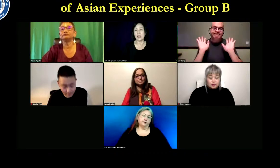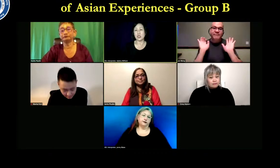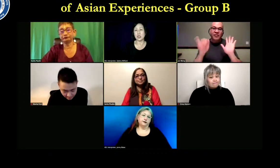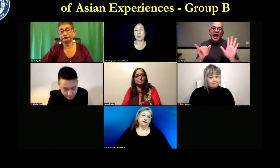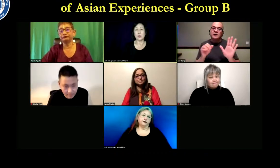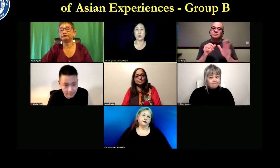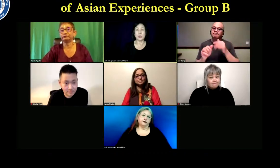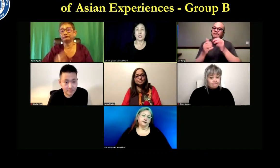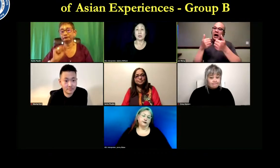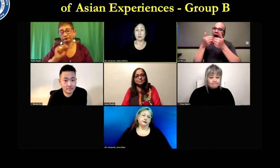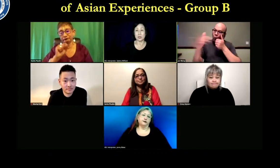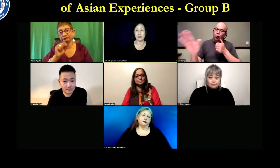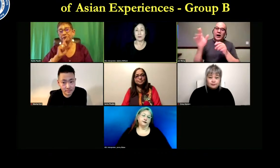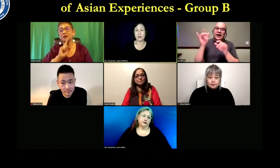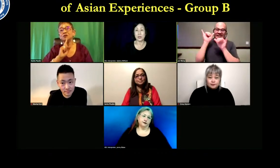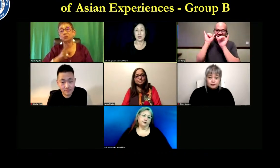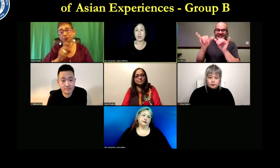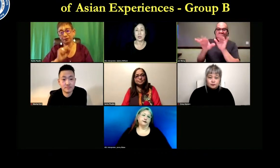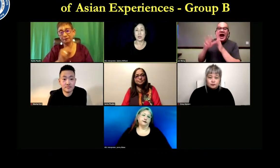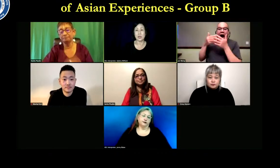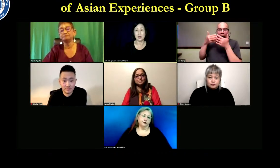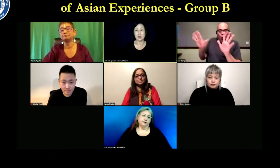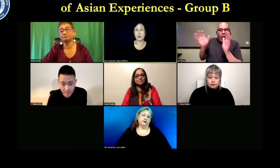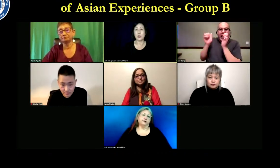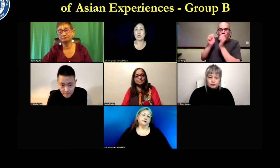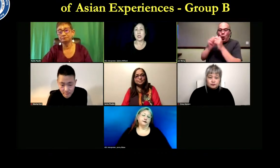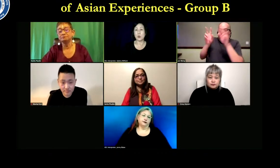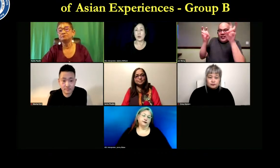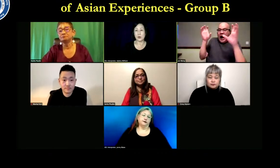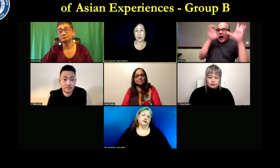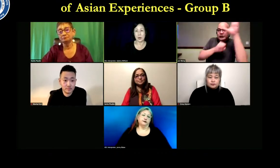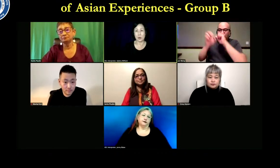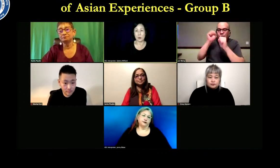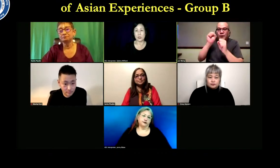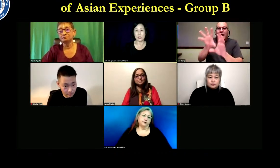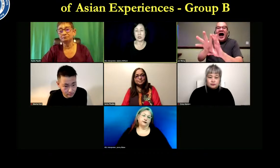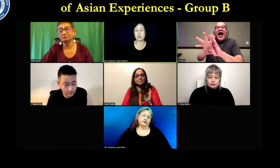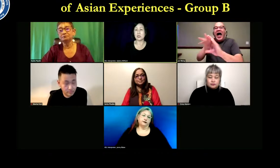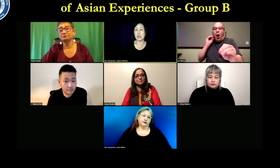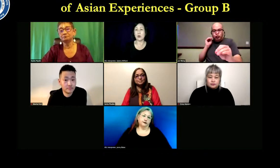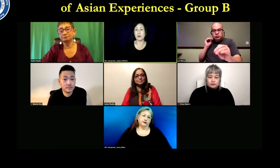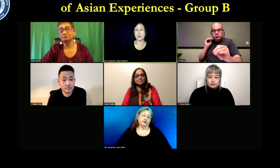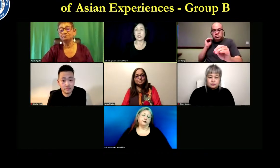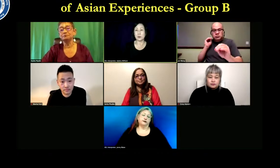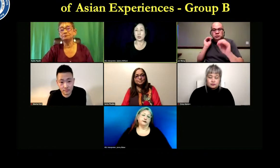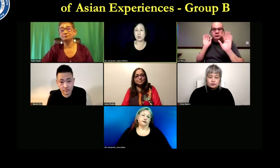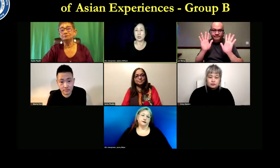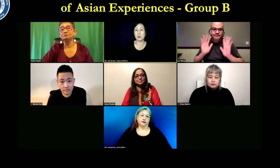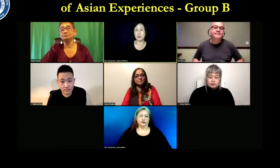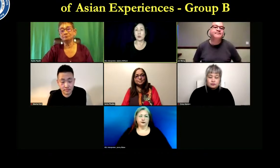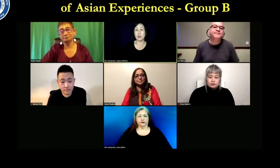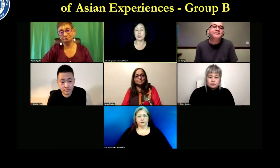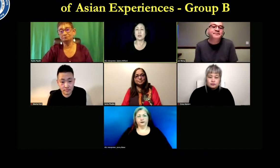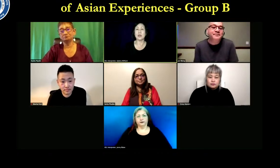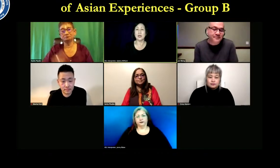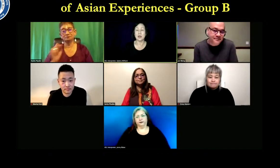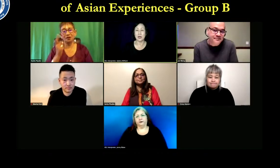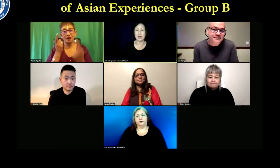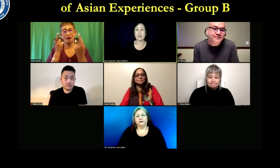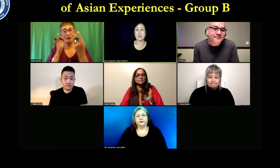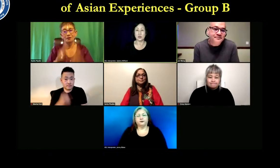the allyship would be killed. So we want to stay away from that. We want to stay away from assumptions, and we